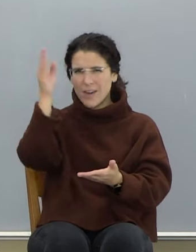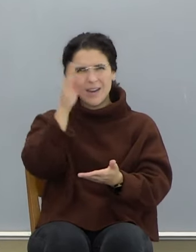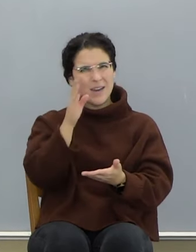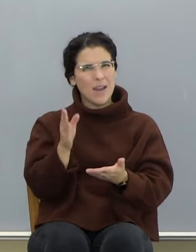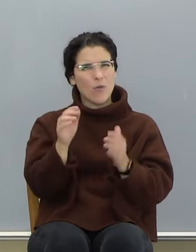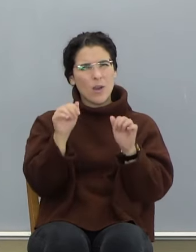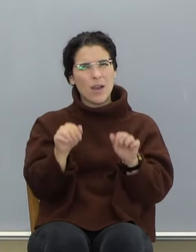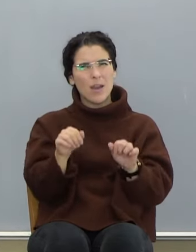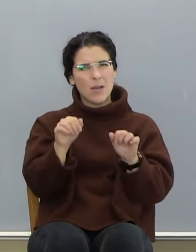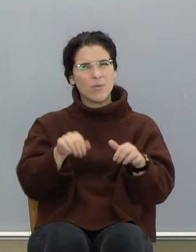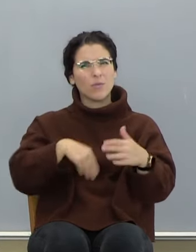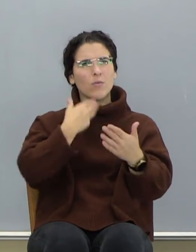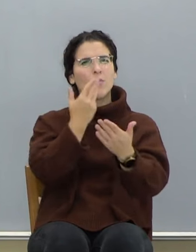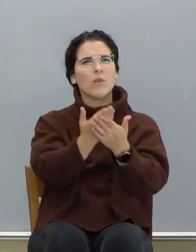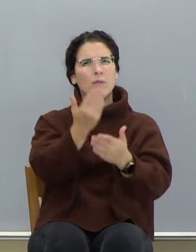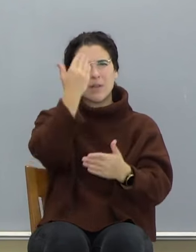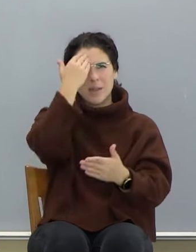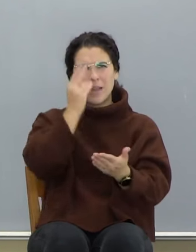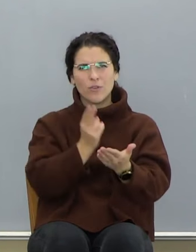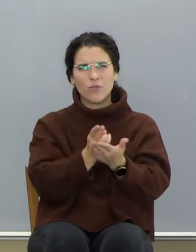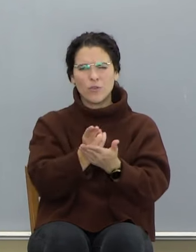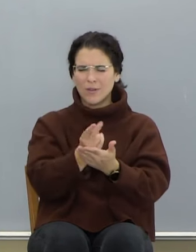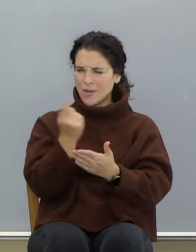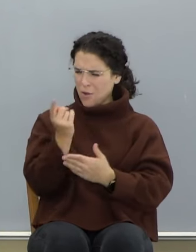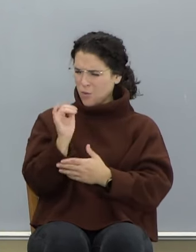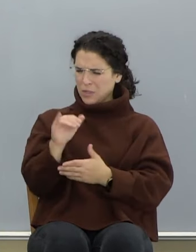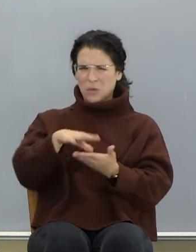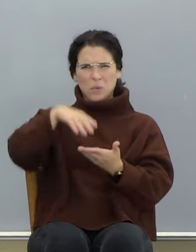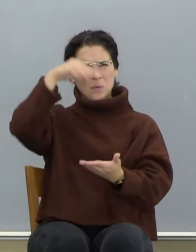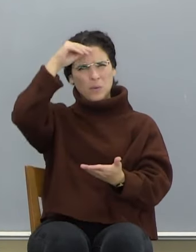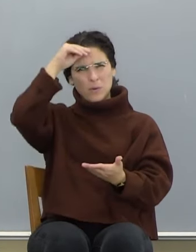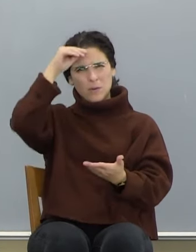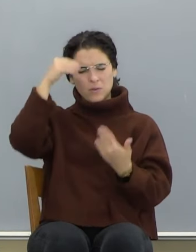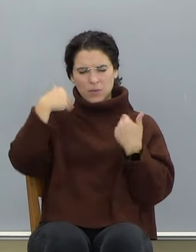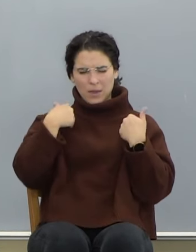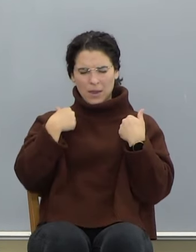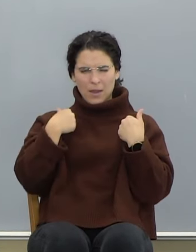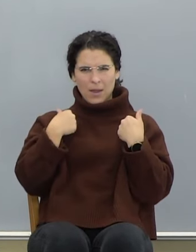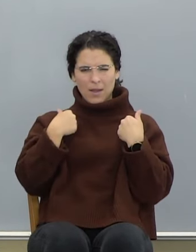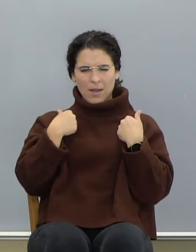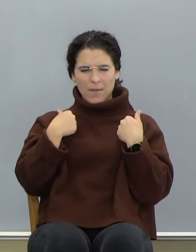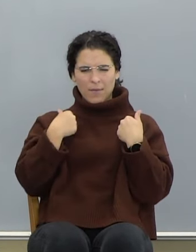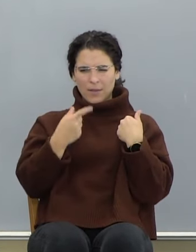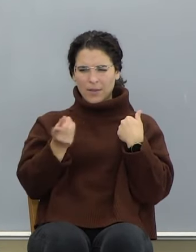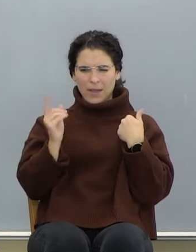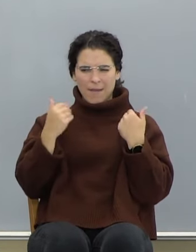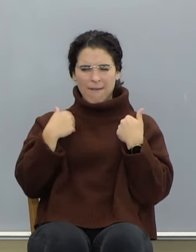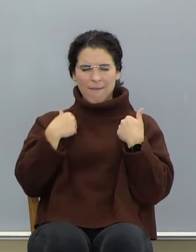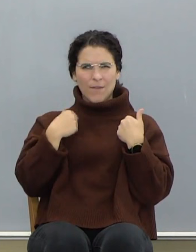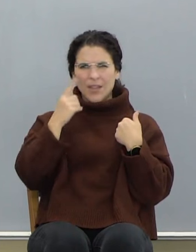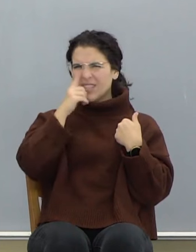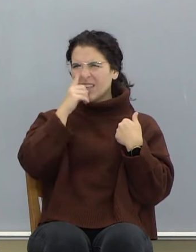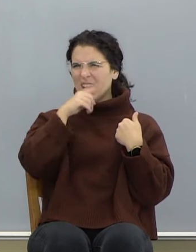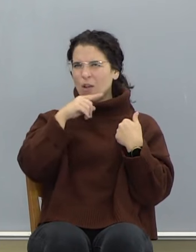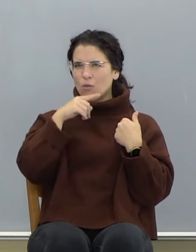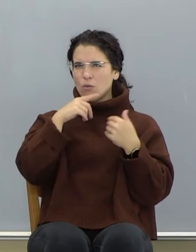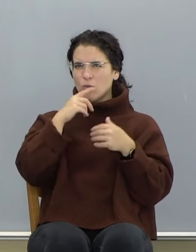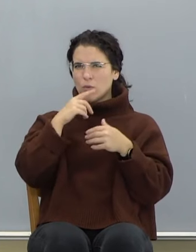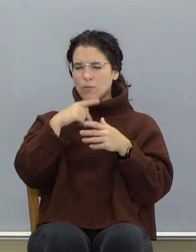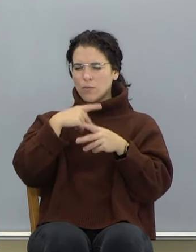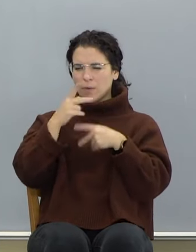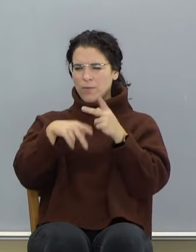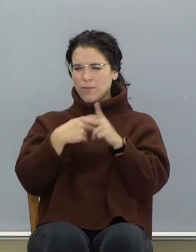able to come to the knowledge. Ever learning. So they have this this counterfeit